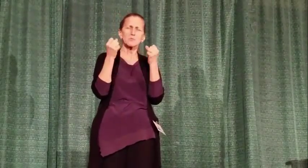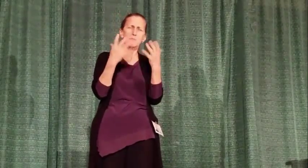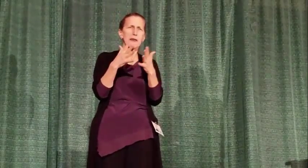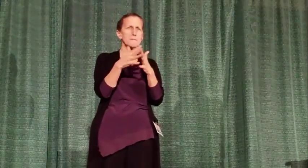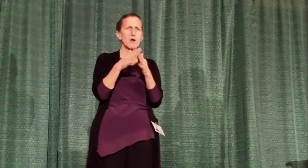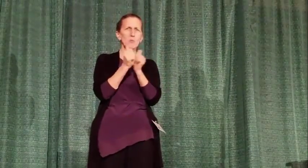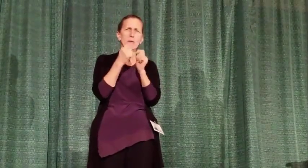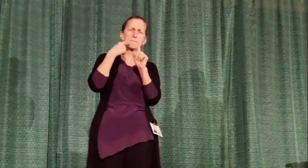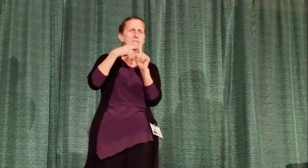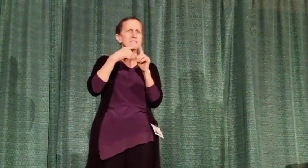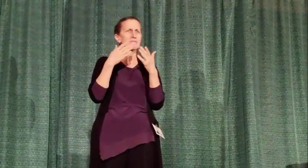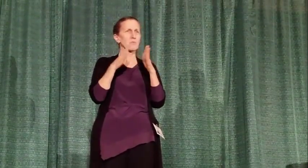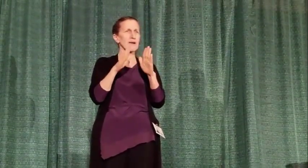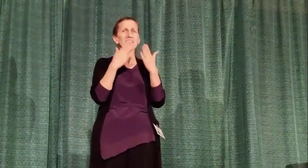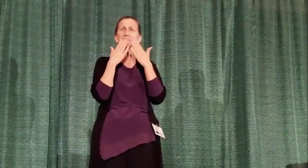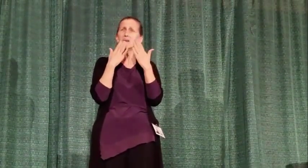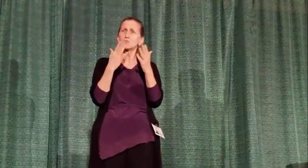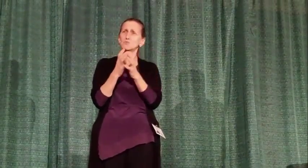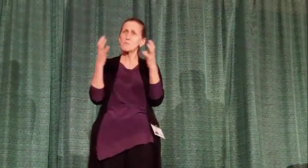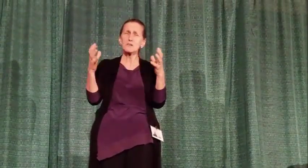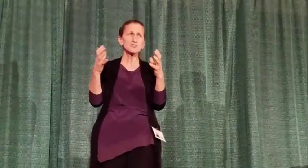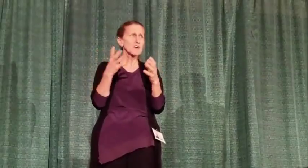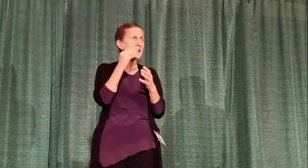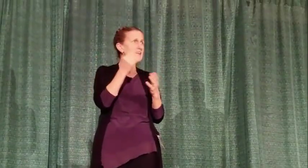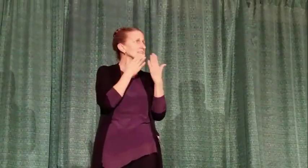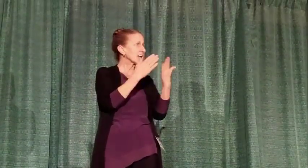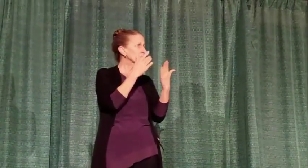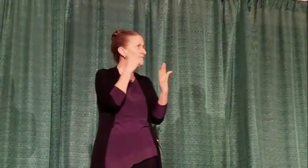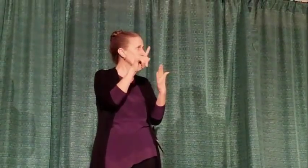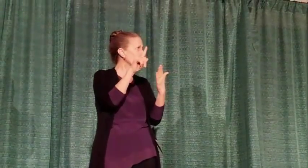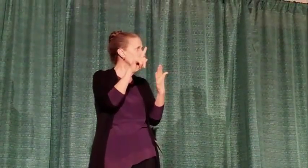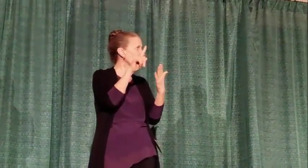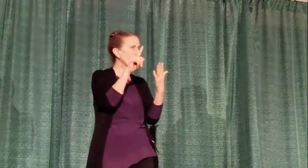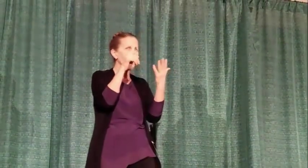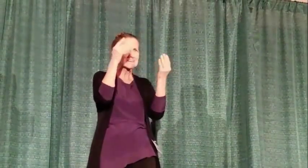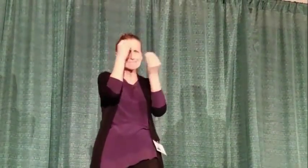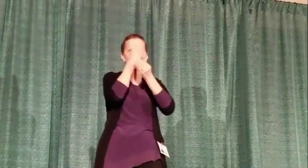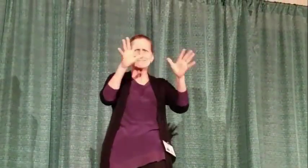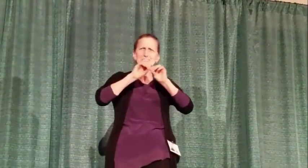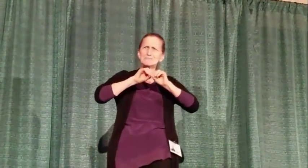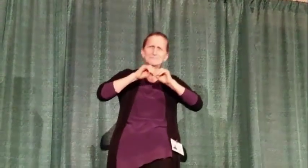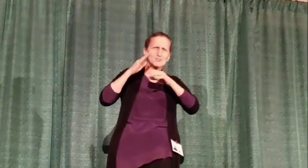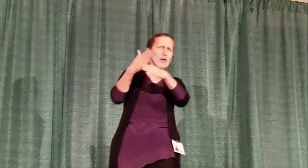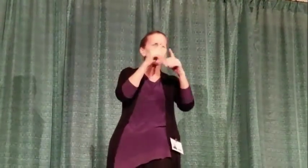a positive fashion. So thank you so much, and thank you for spreading the word about this.